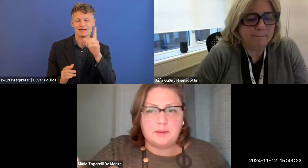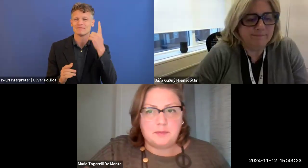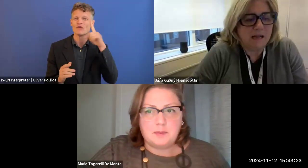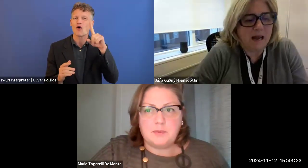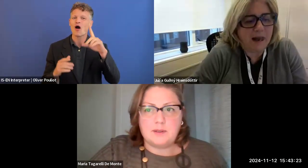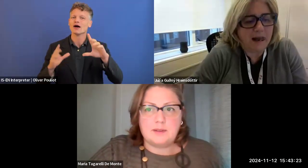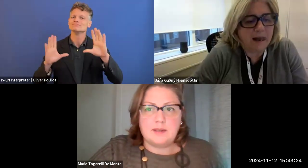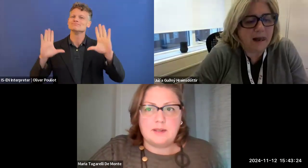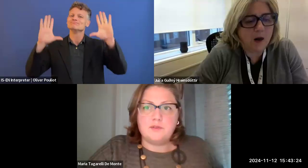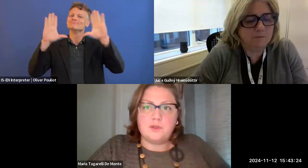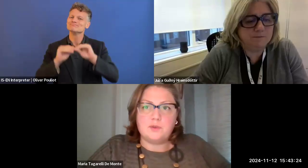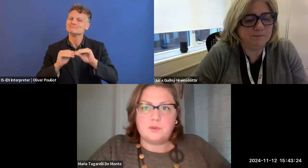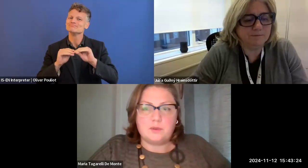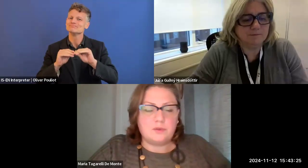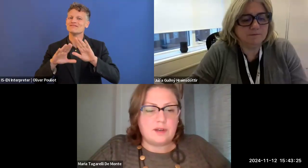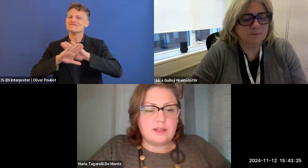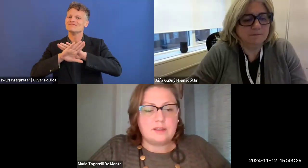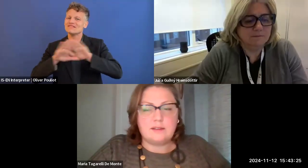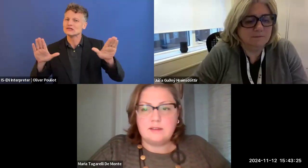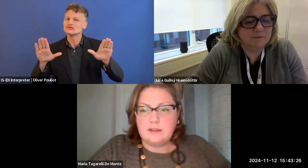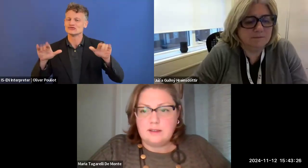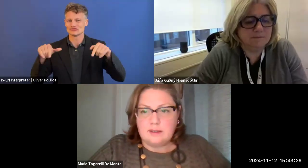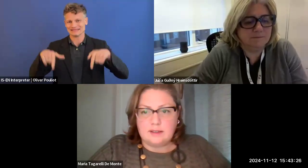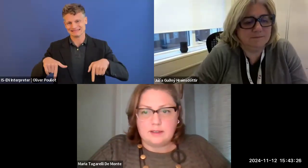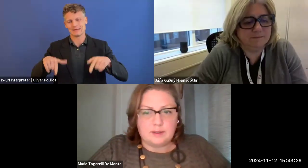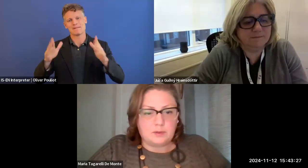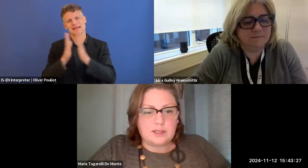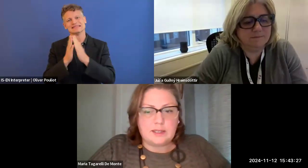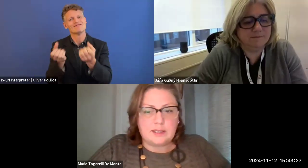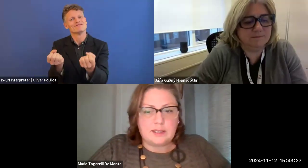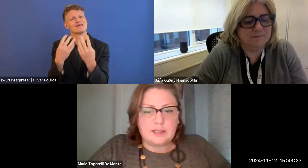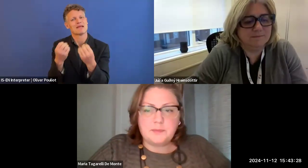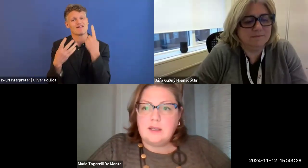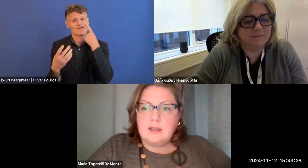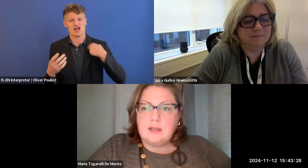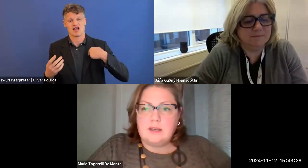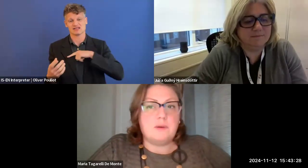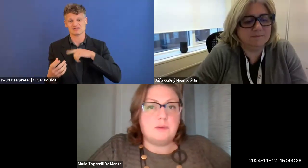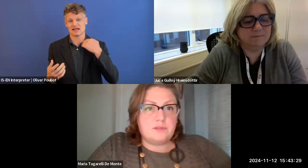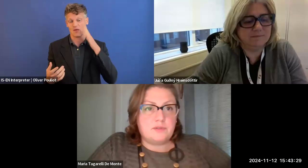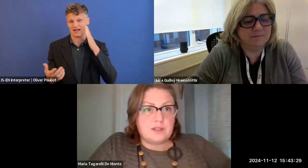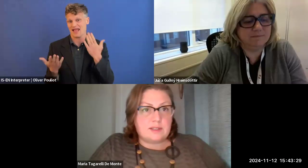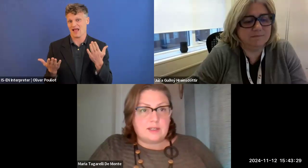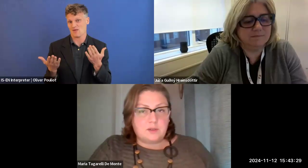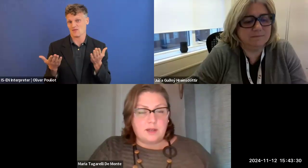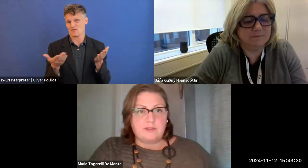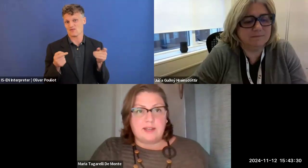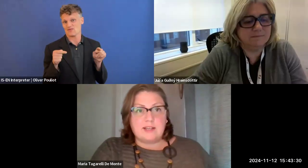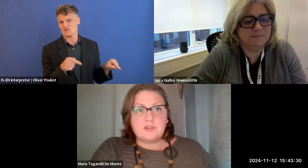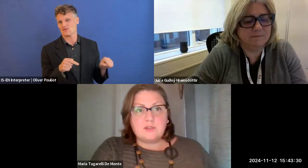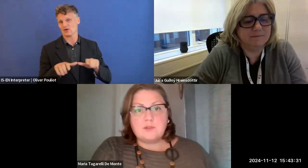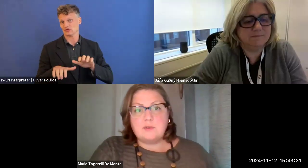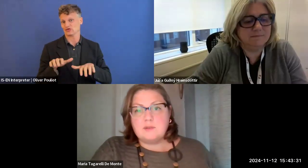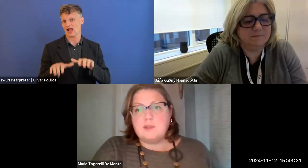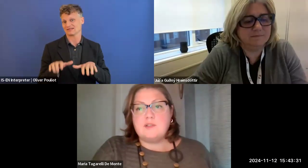will put it down for you so to find it quickly. It's very important for us, again, to